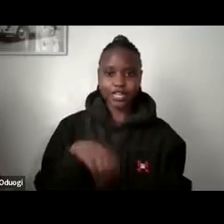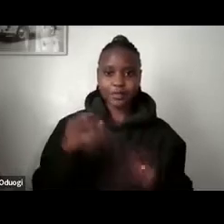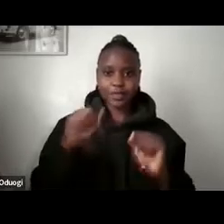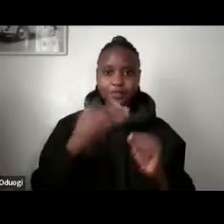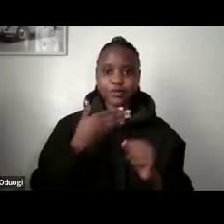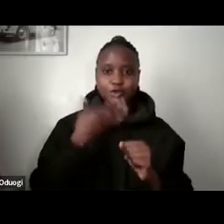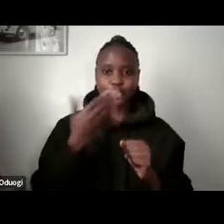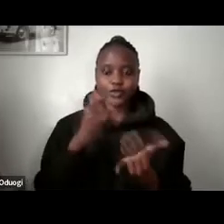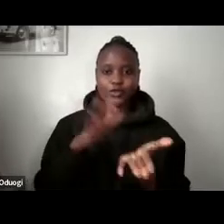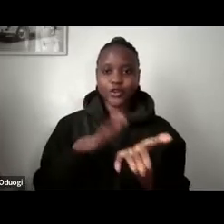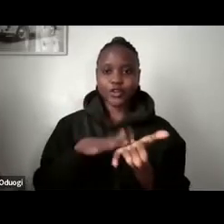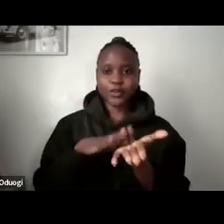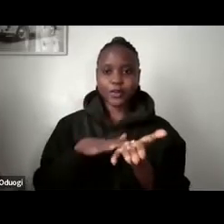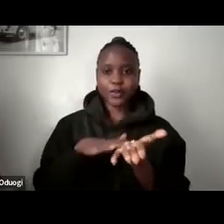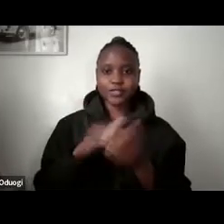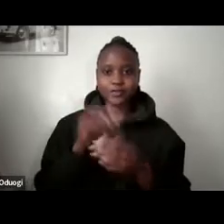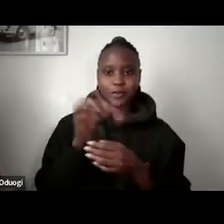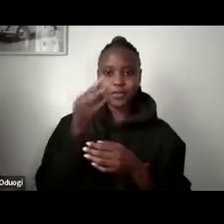the French embassy.